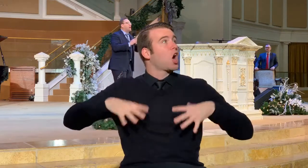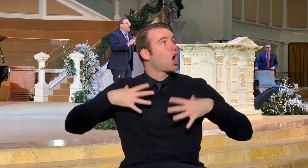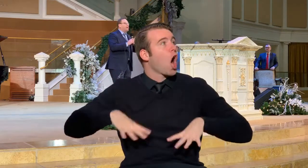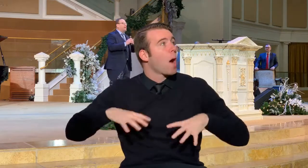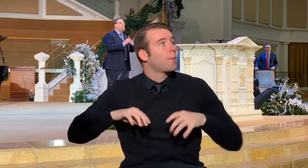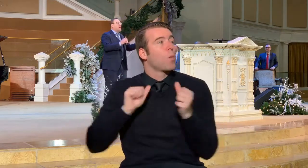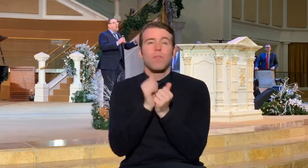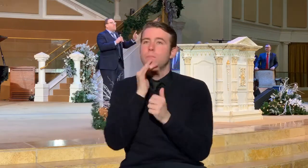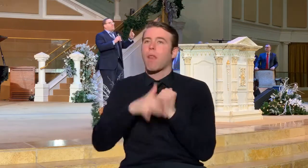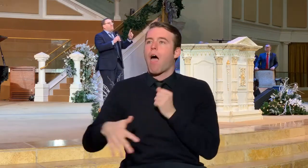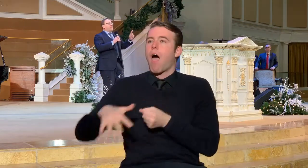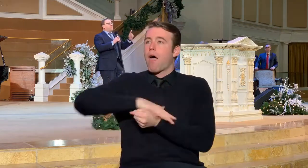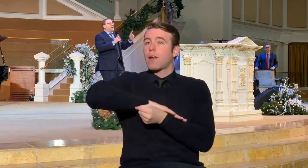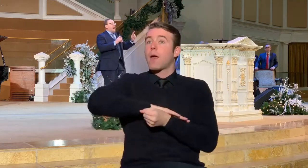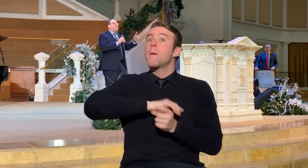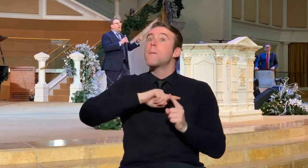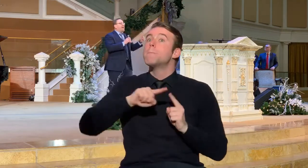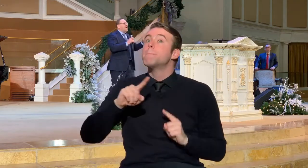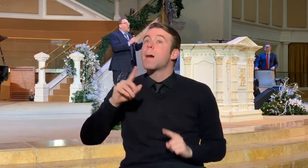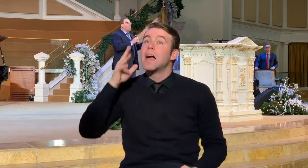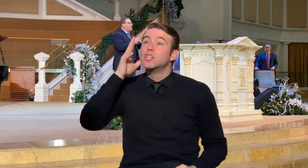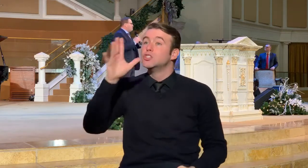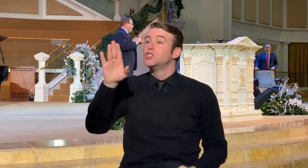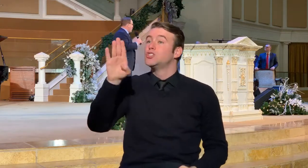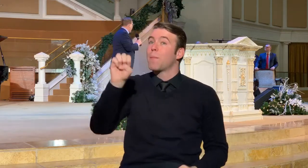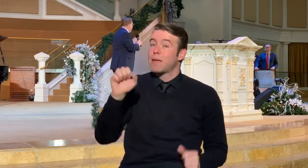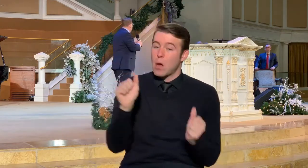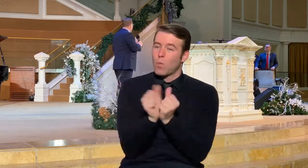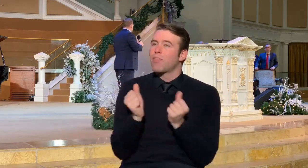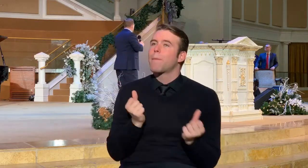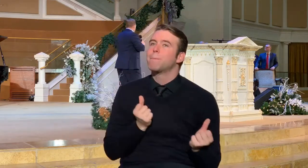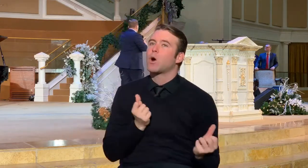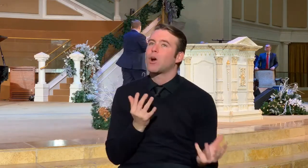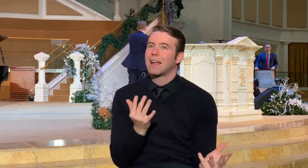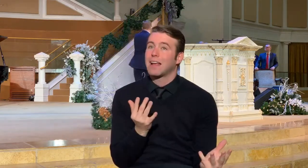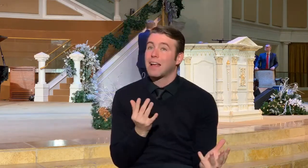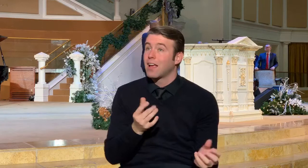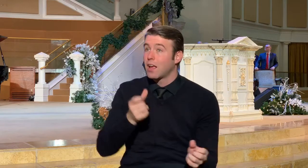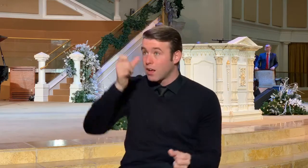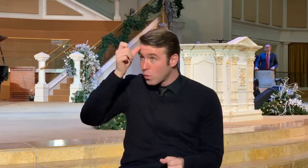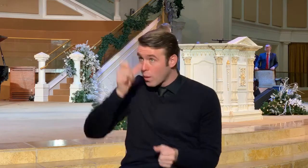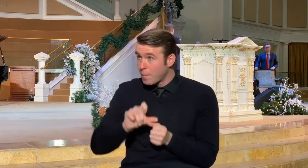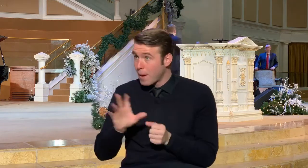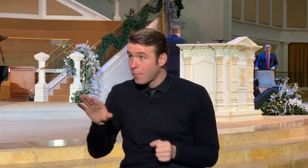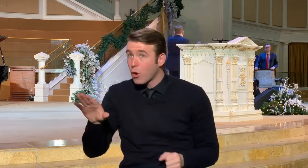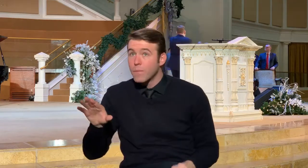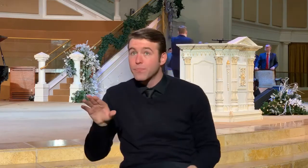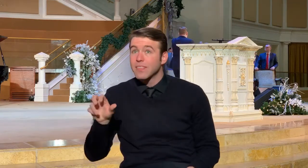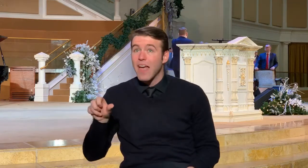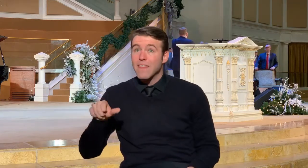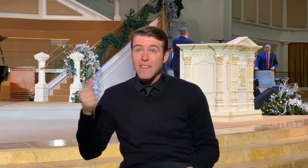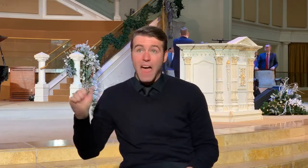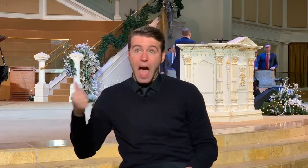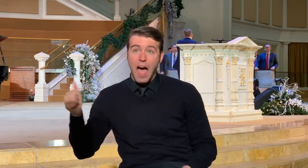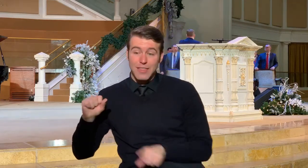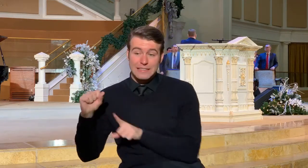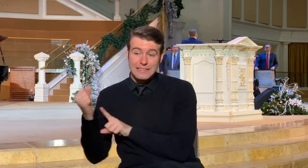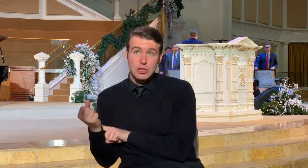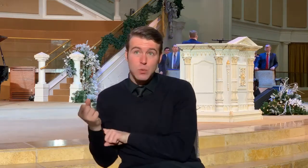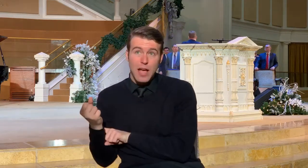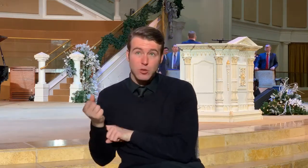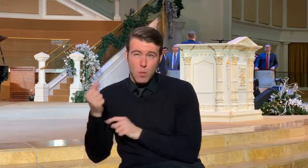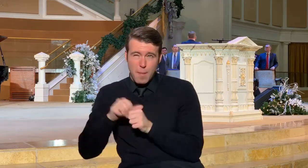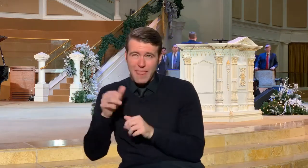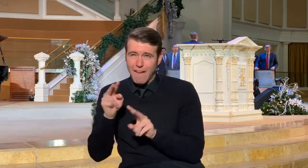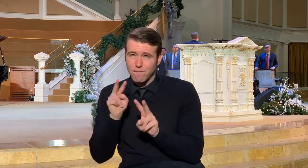in blood, but this shall be with burning. Remember? That other scenario in the